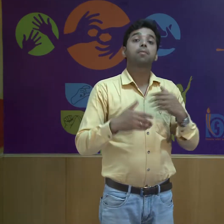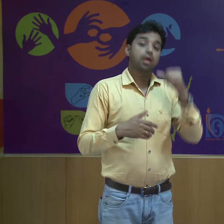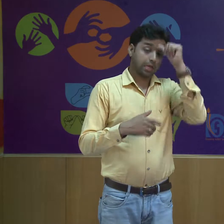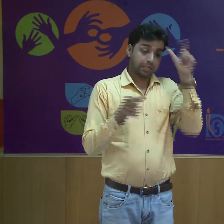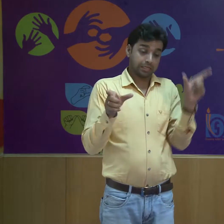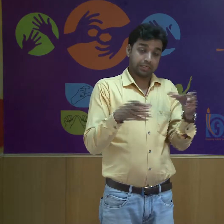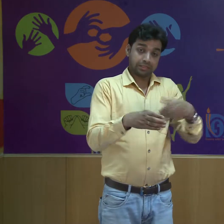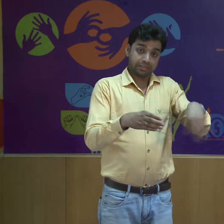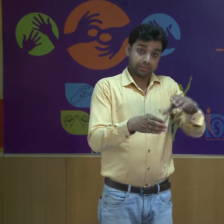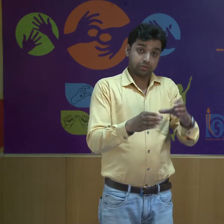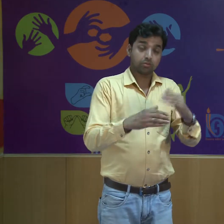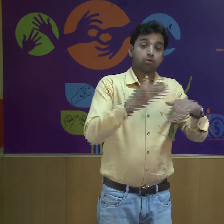society over the ages.